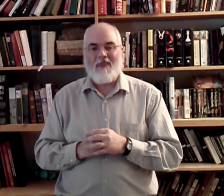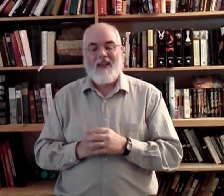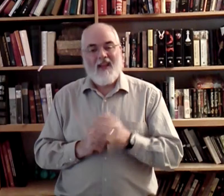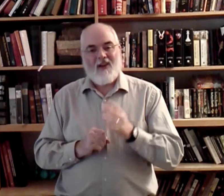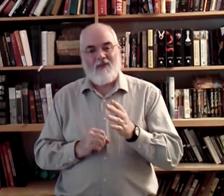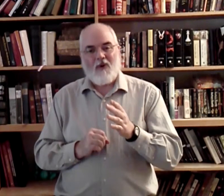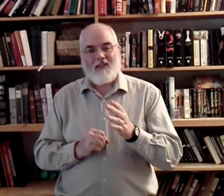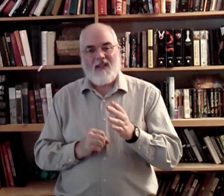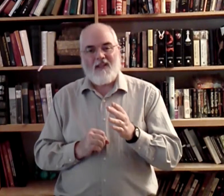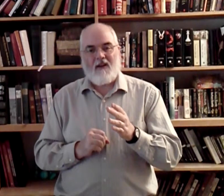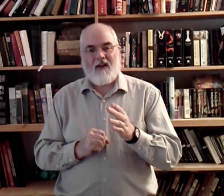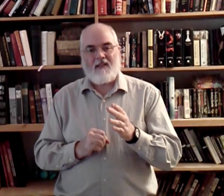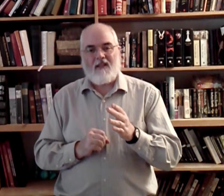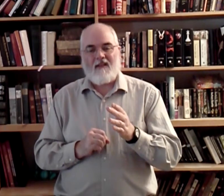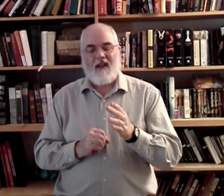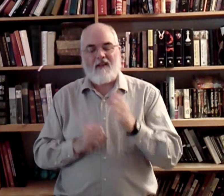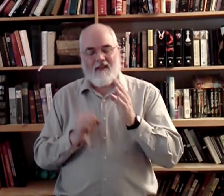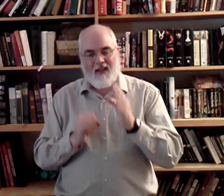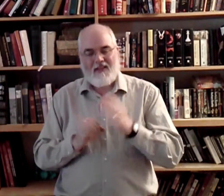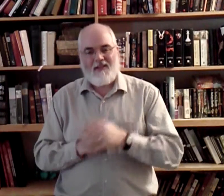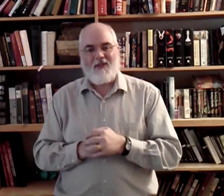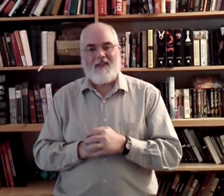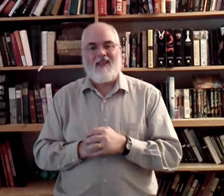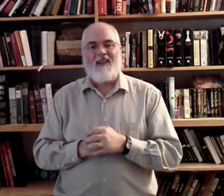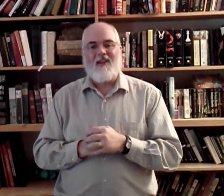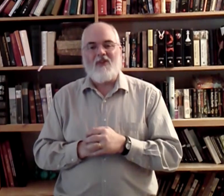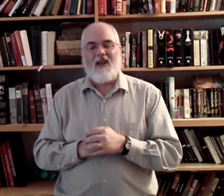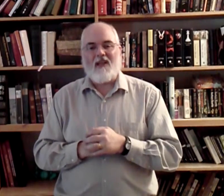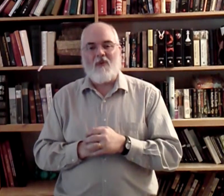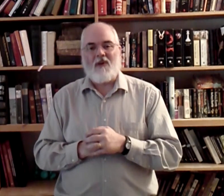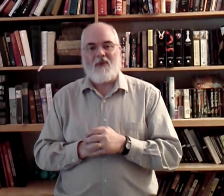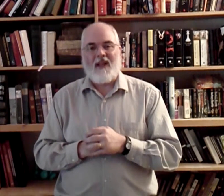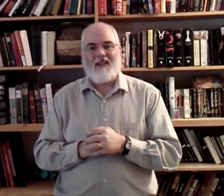Look forward to seeing you there at LTC. You guys have a wonderful day.